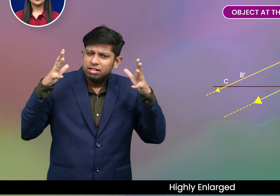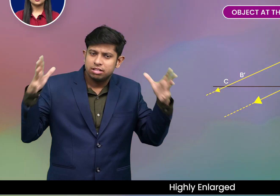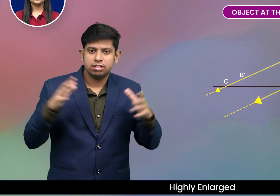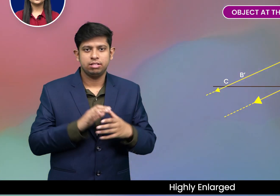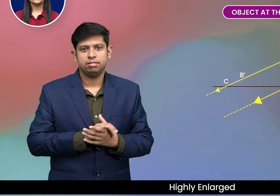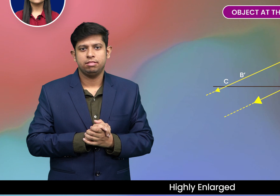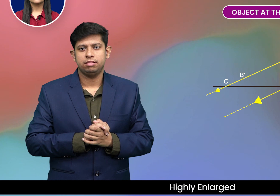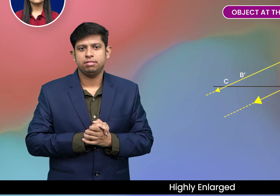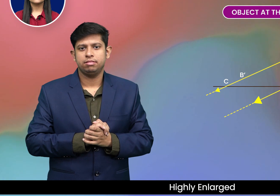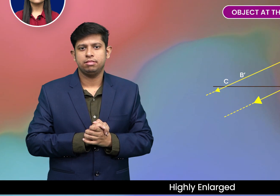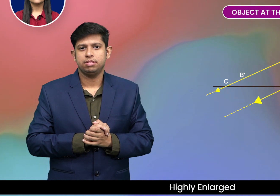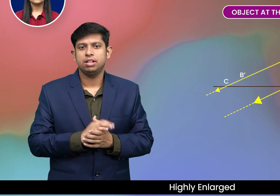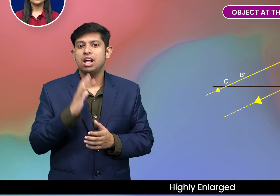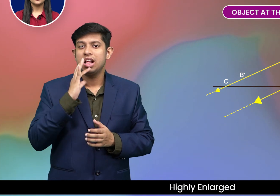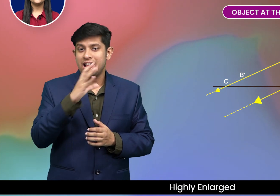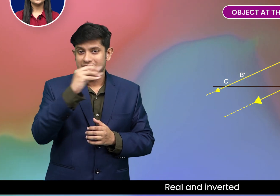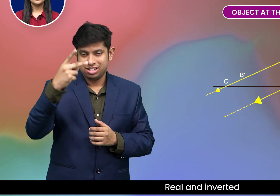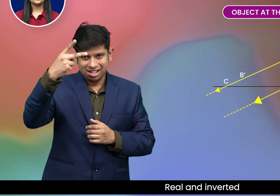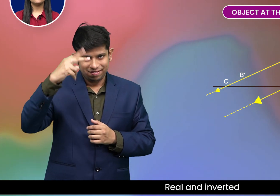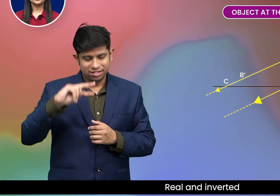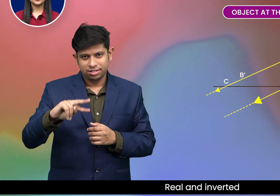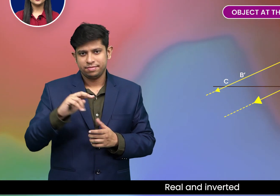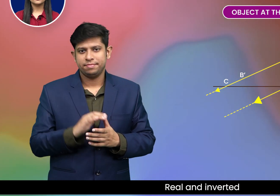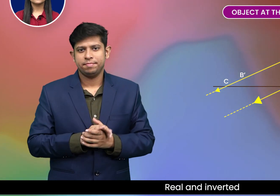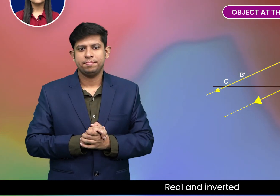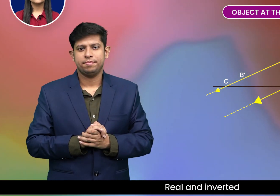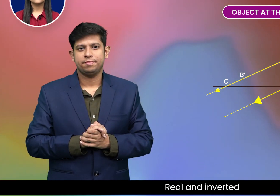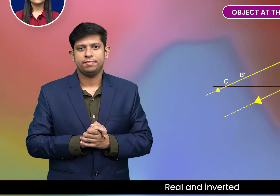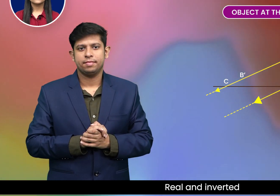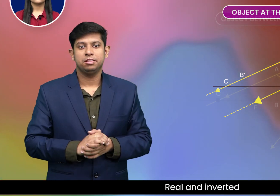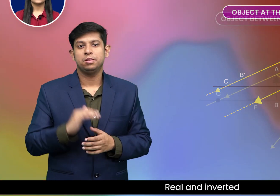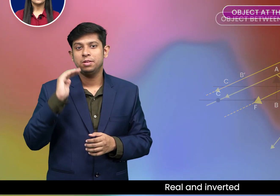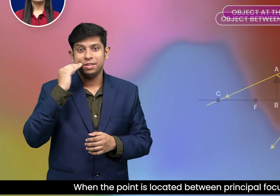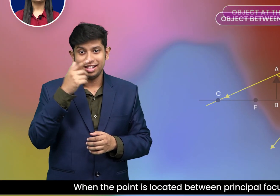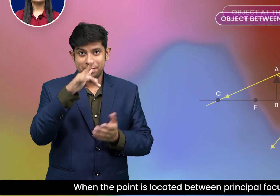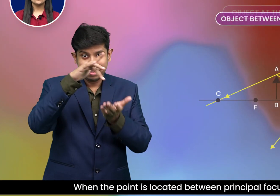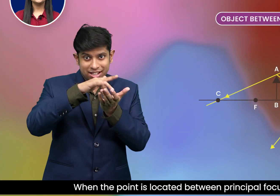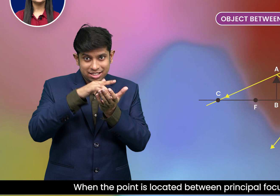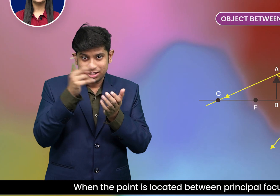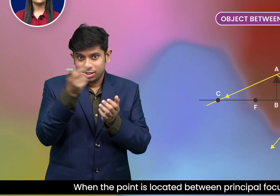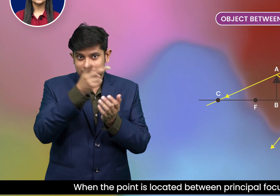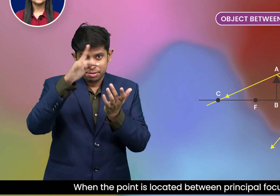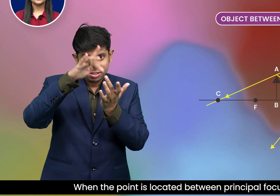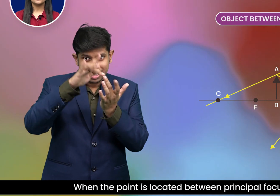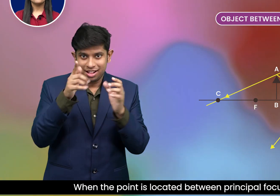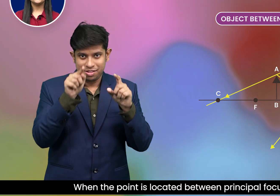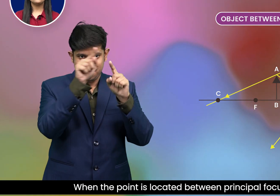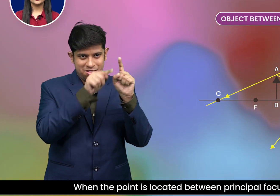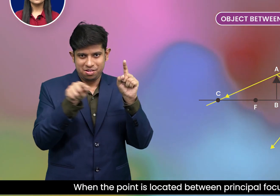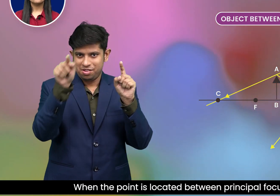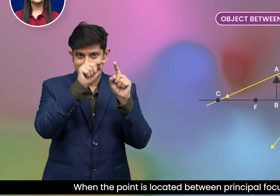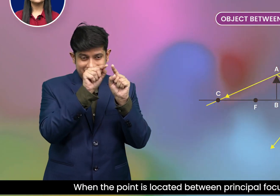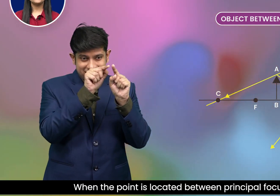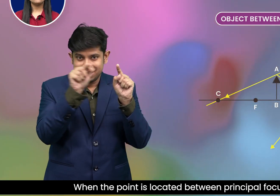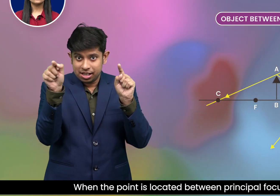highly enlarged, real and inverted. When the point is located